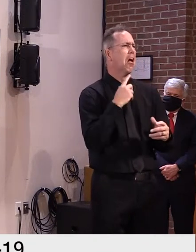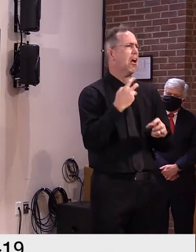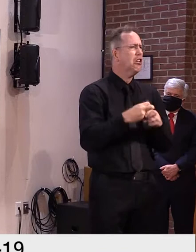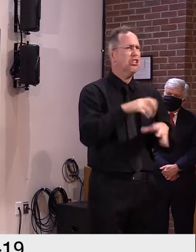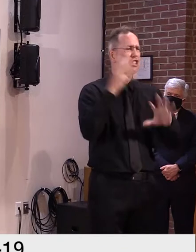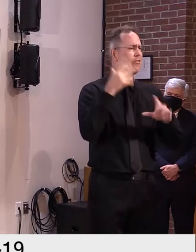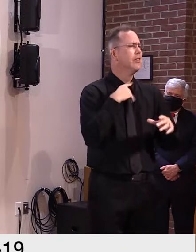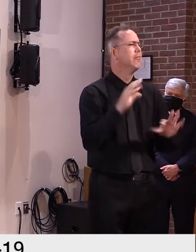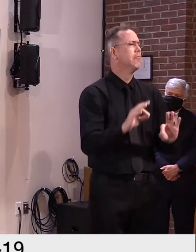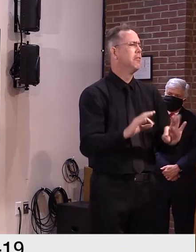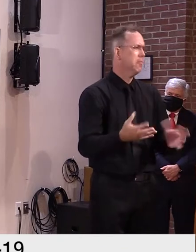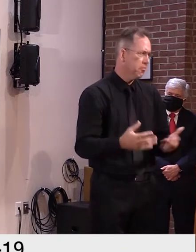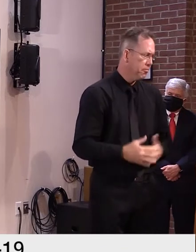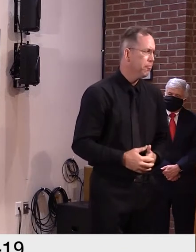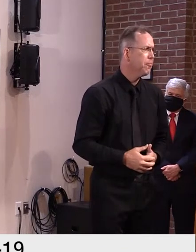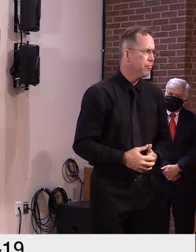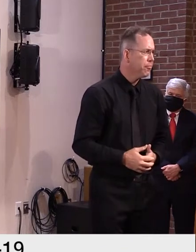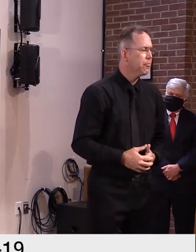very